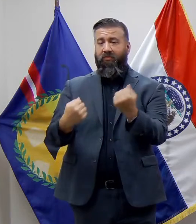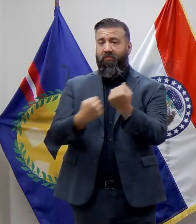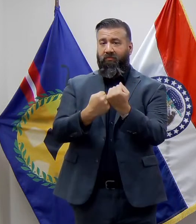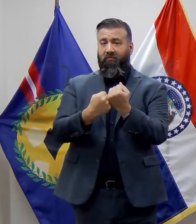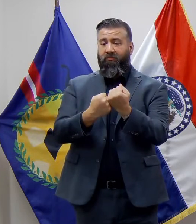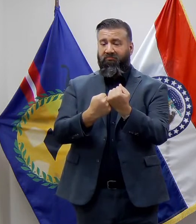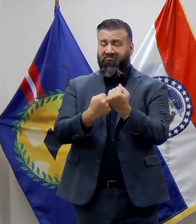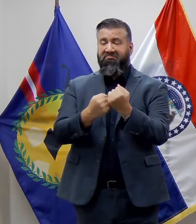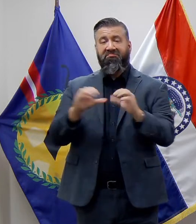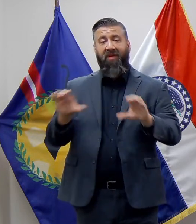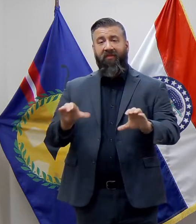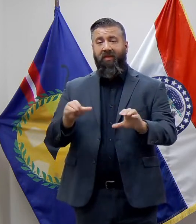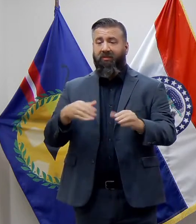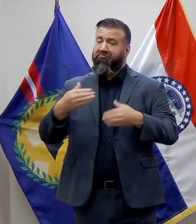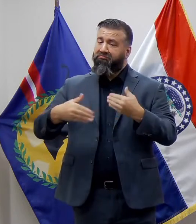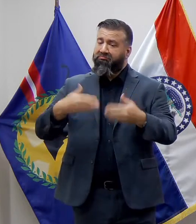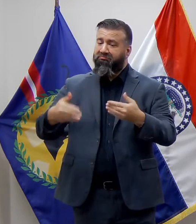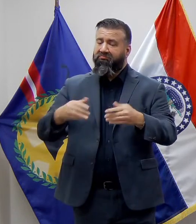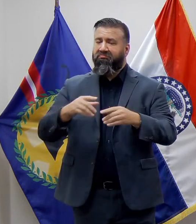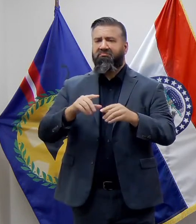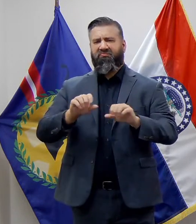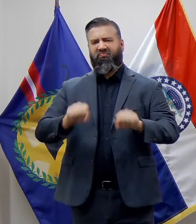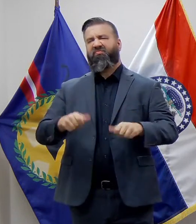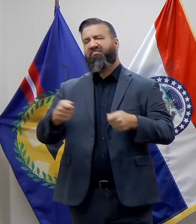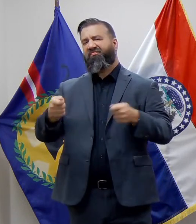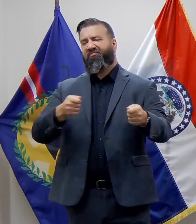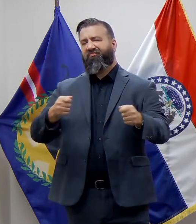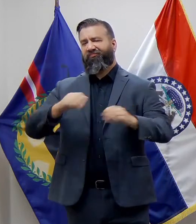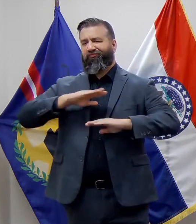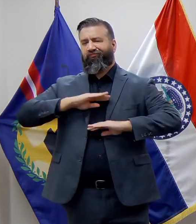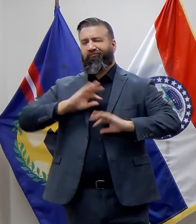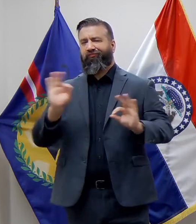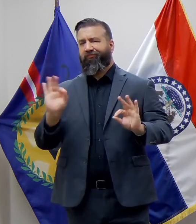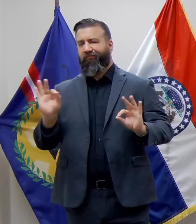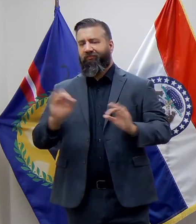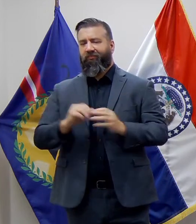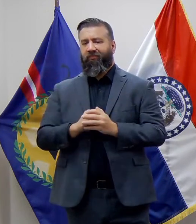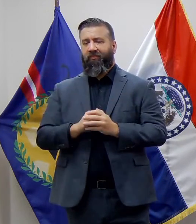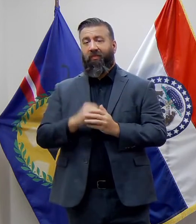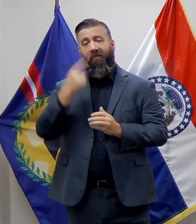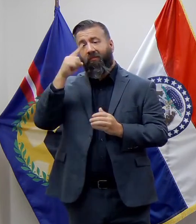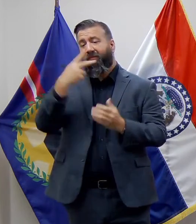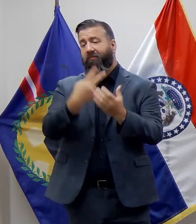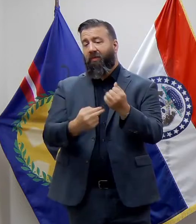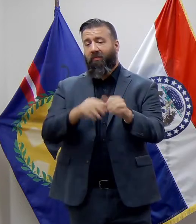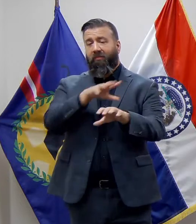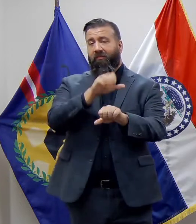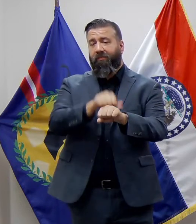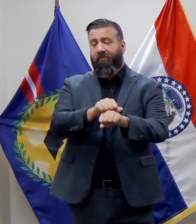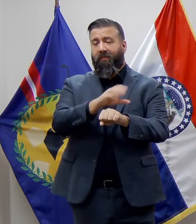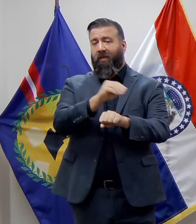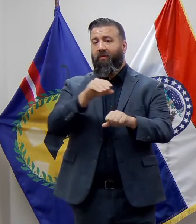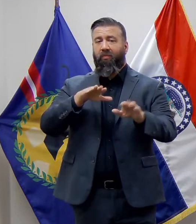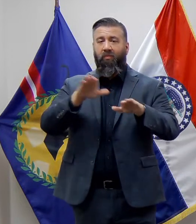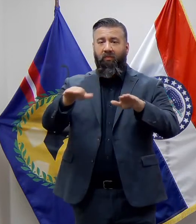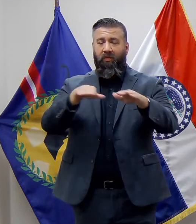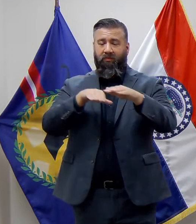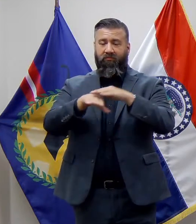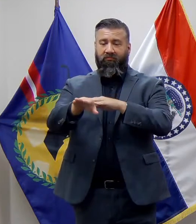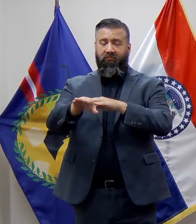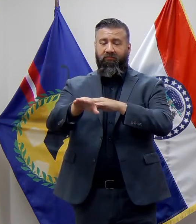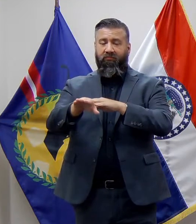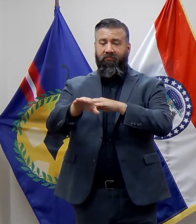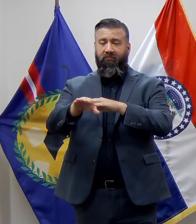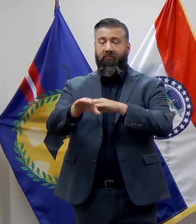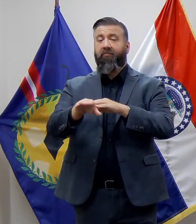brisk, but we've been able to manage the demand and meet the demand for both appointments and walk-ins. And we've been able to